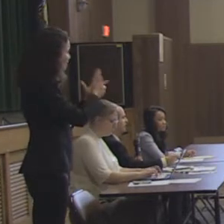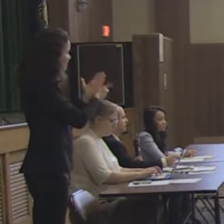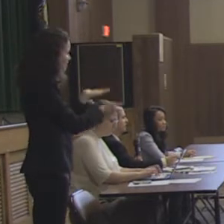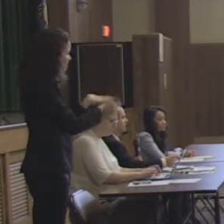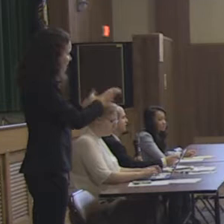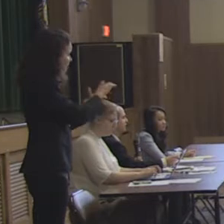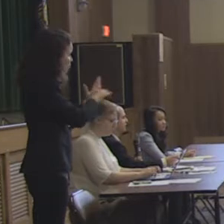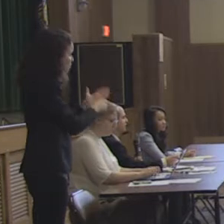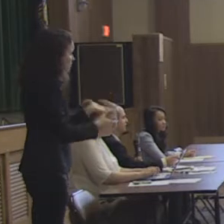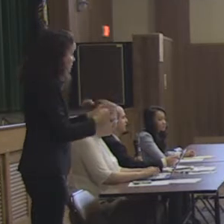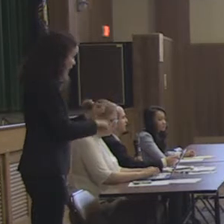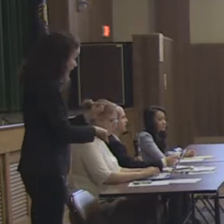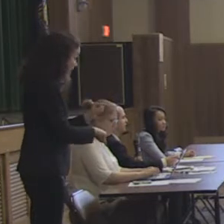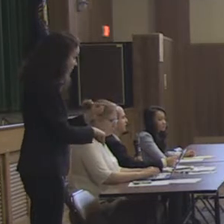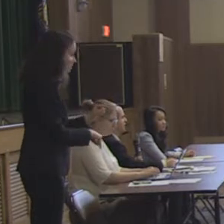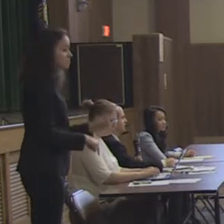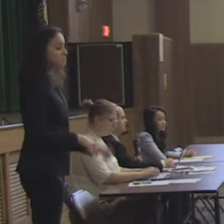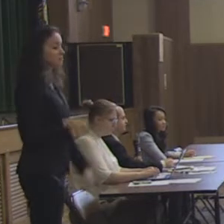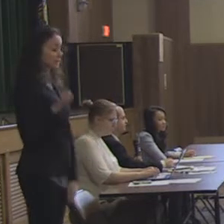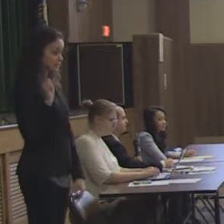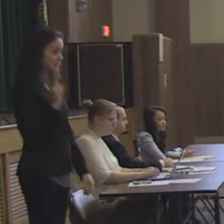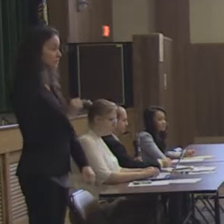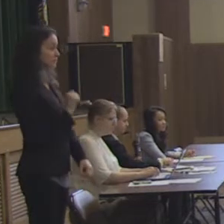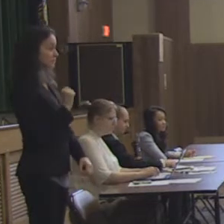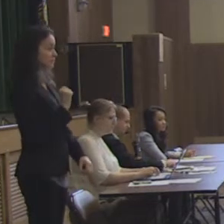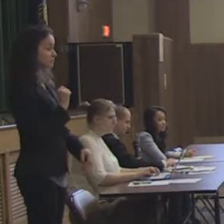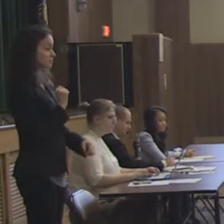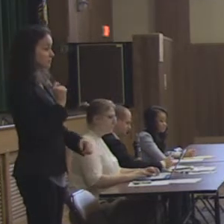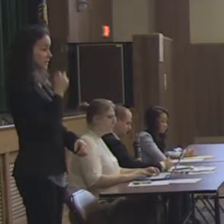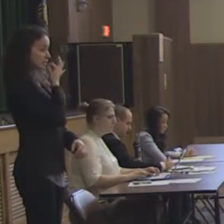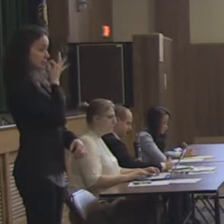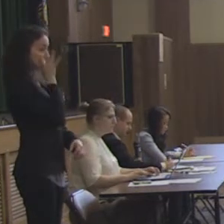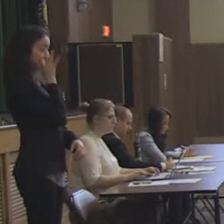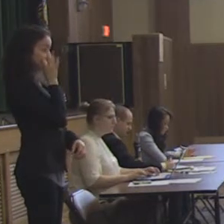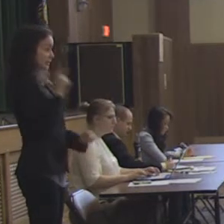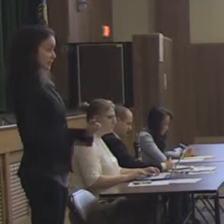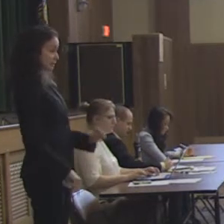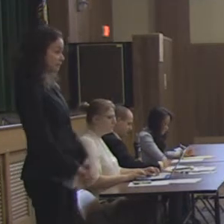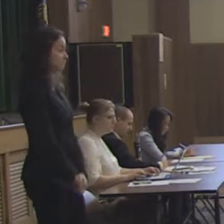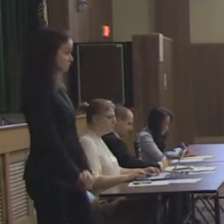this, just to clarify? Yes. Okay. Thank you.